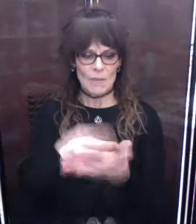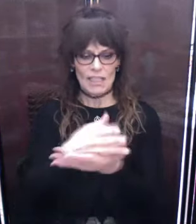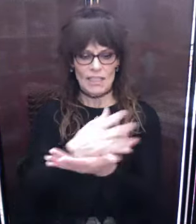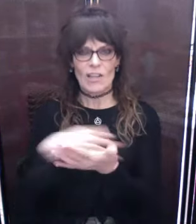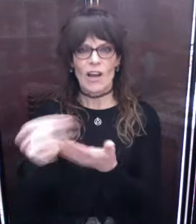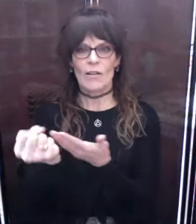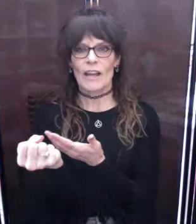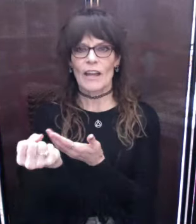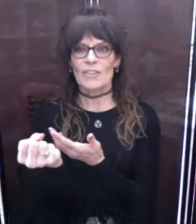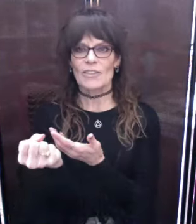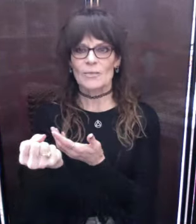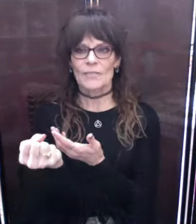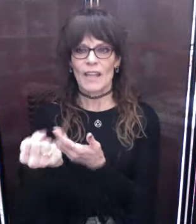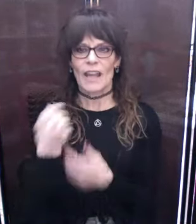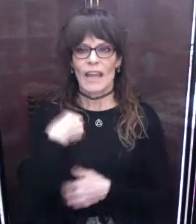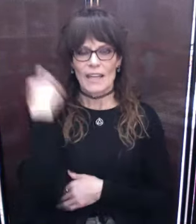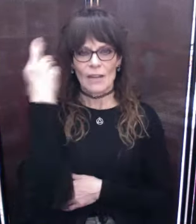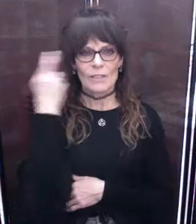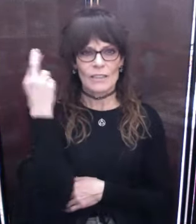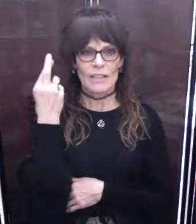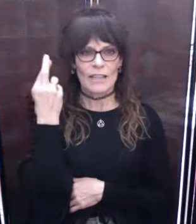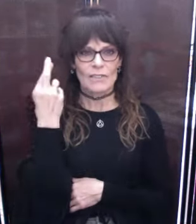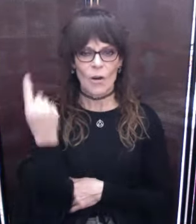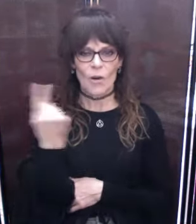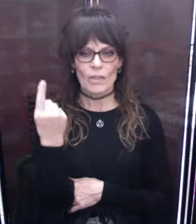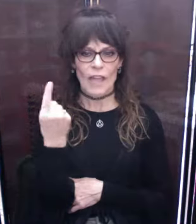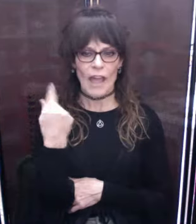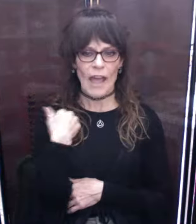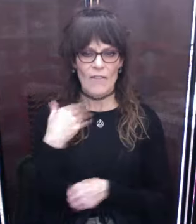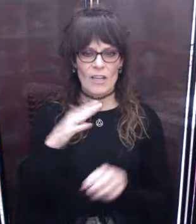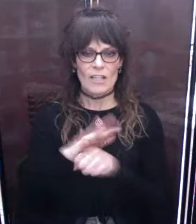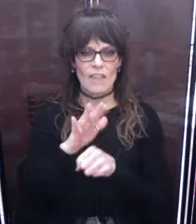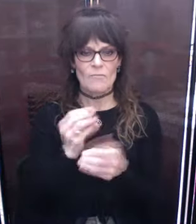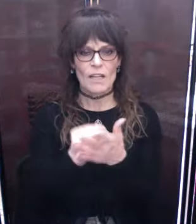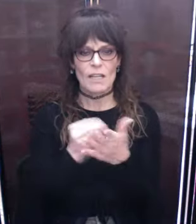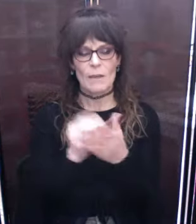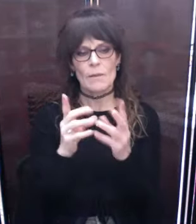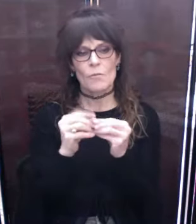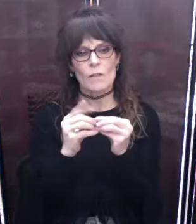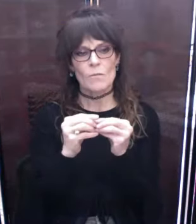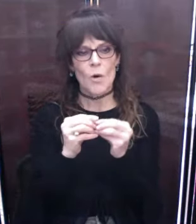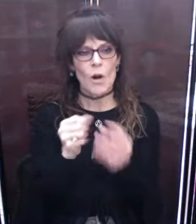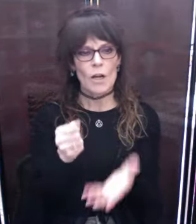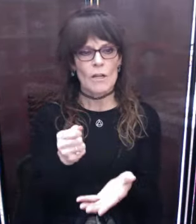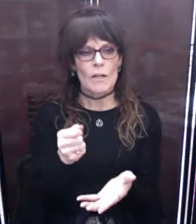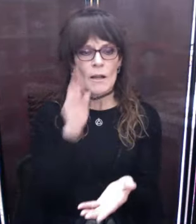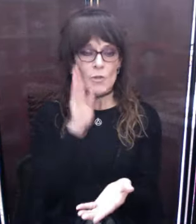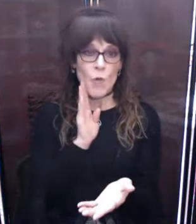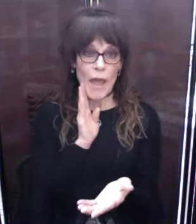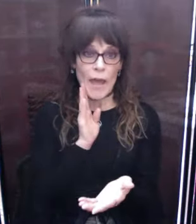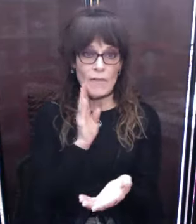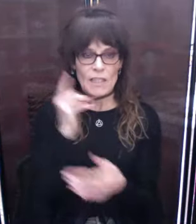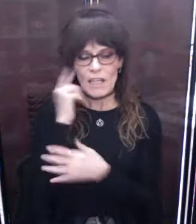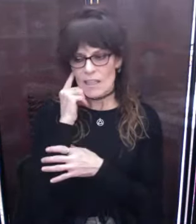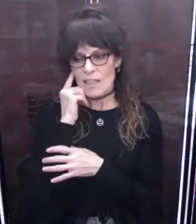and I realize I've only got enough left for maybe one more draft. And I figured, God,